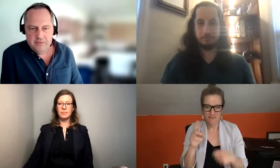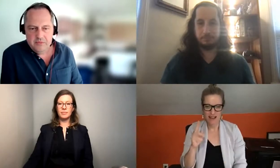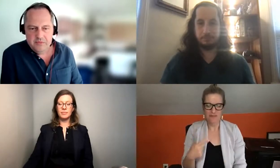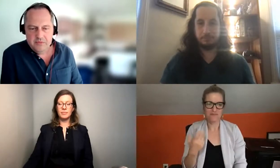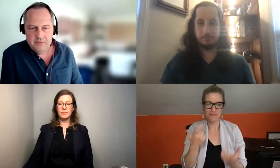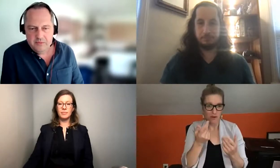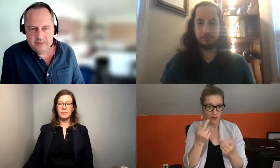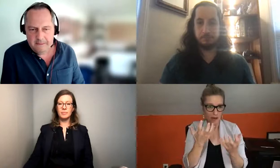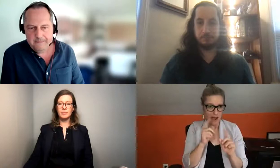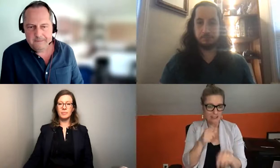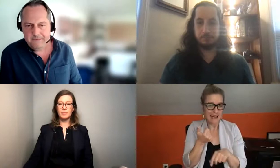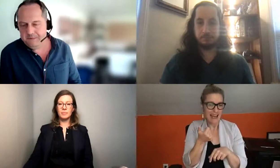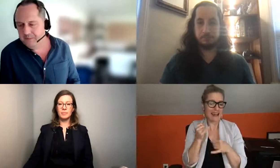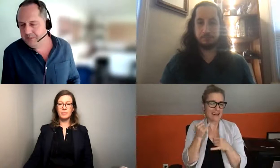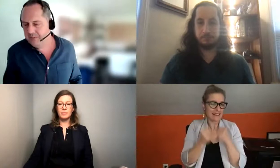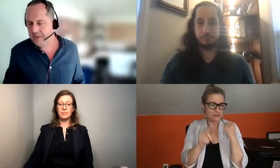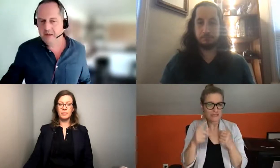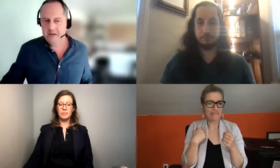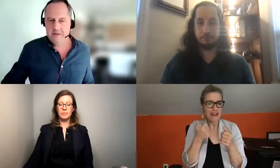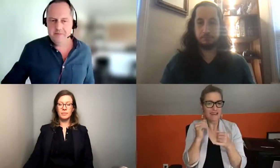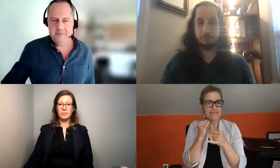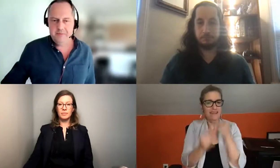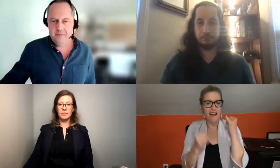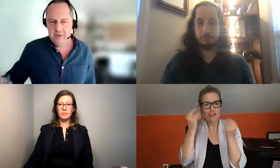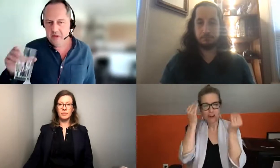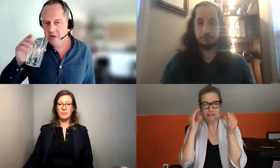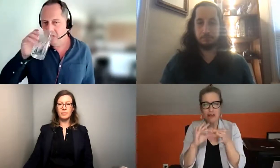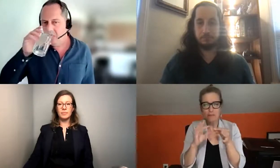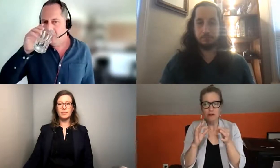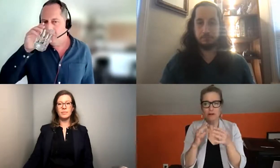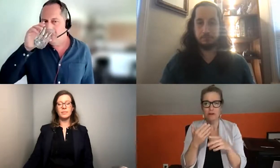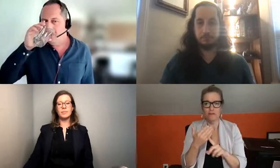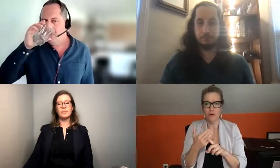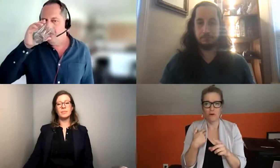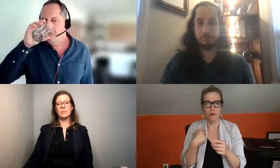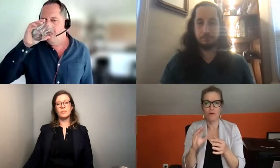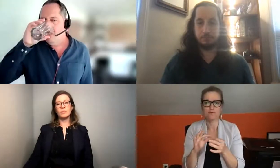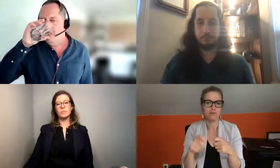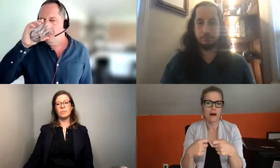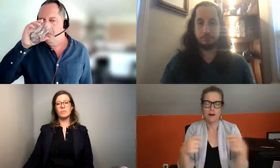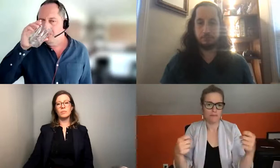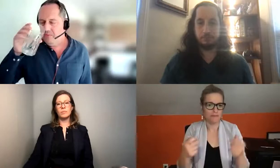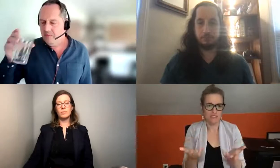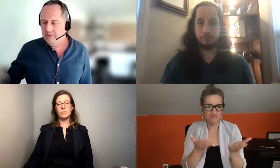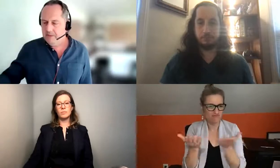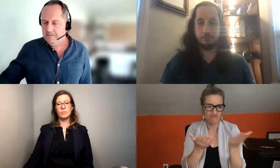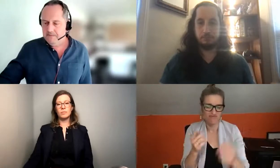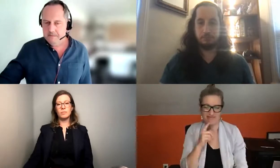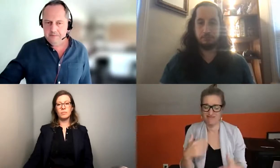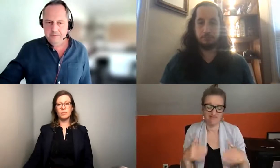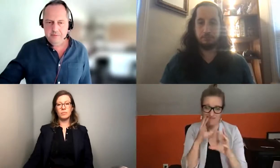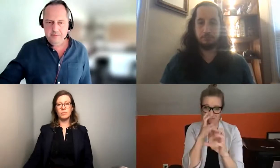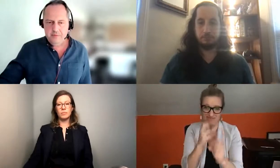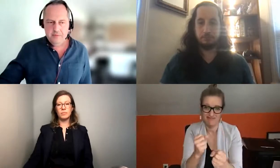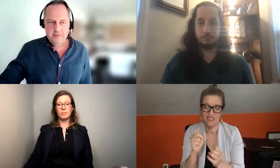flow, but we do have to wrap up. I'm wondering if you were interested in answering any last questions or any final thoughts